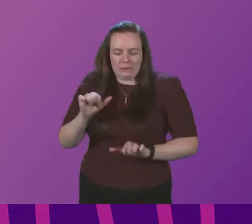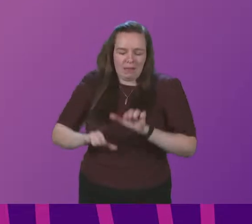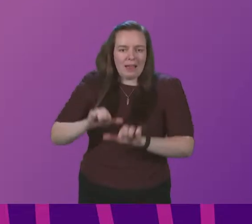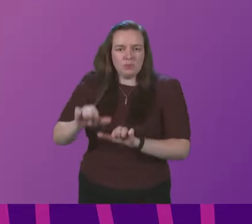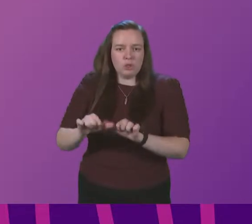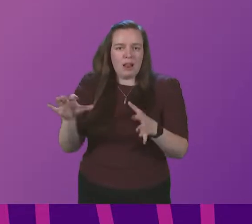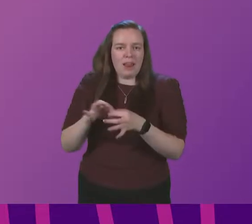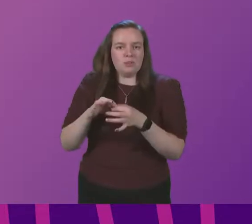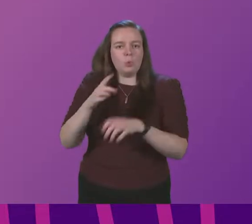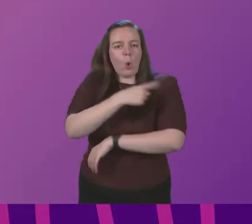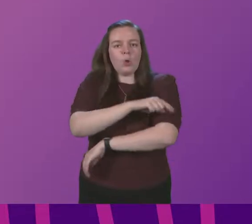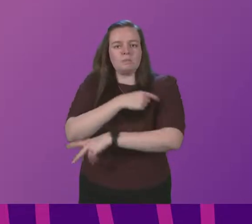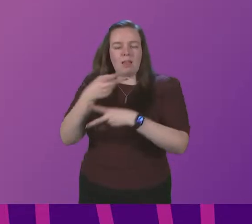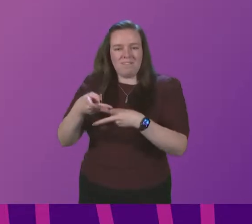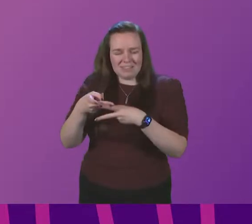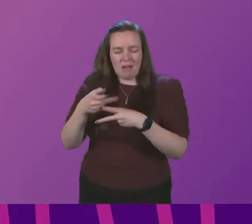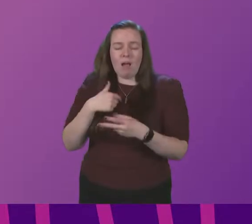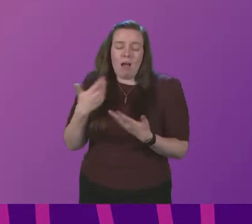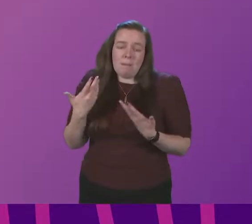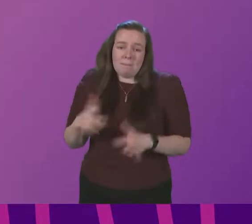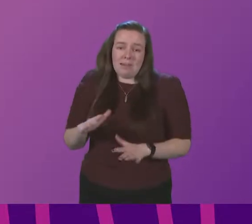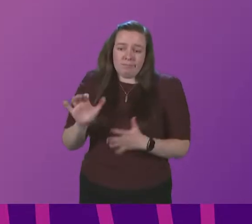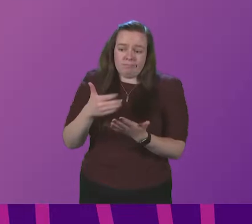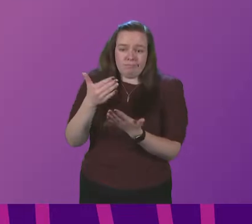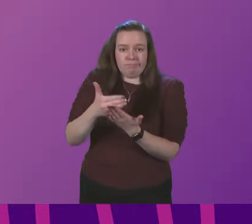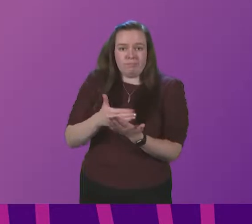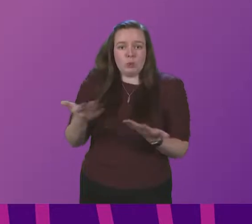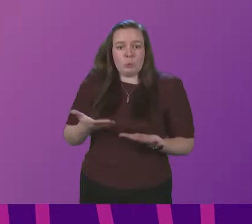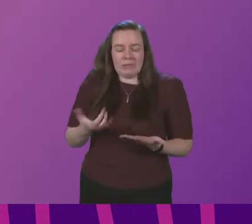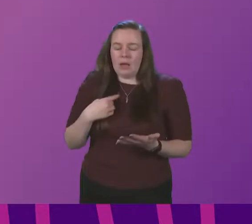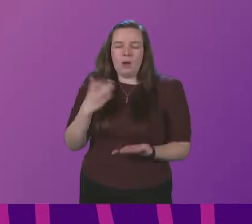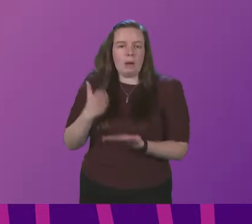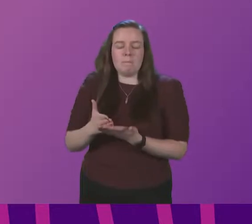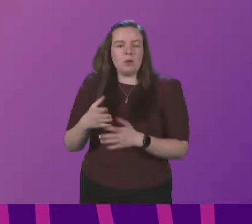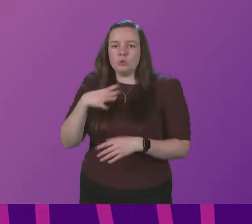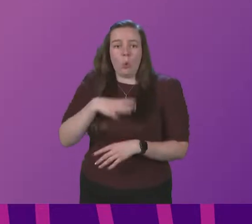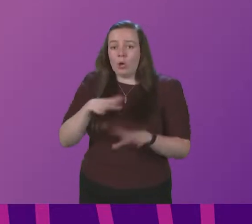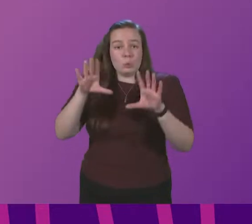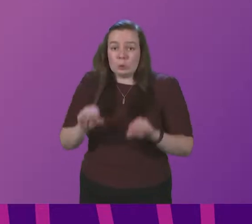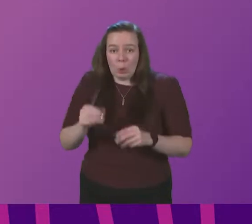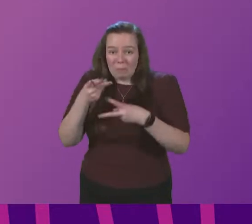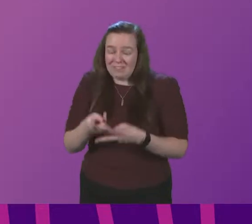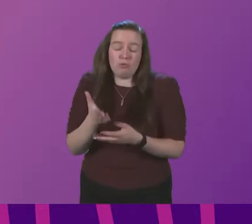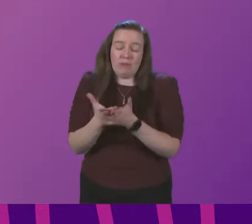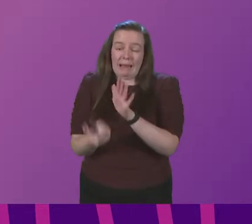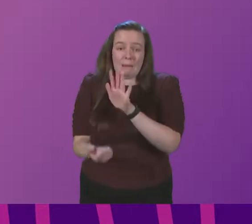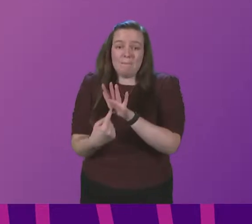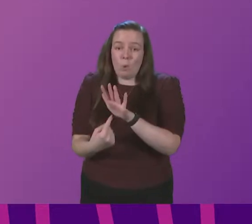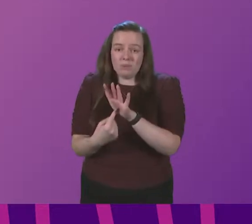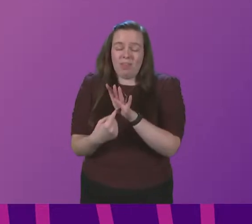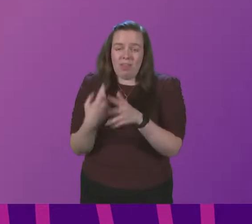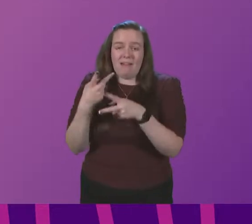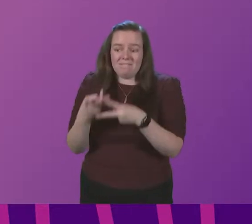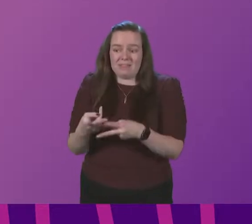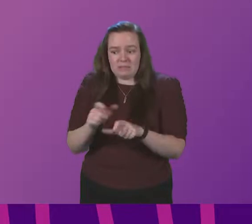are with hospital visiting. I set out today that we absolutely do not want to stop visiting. It is really important that visiting goes